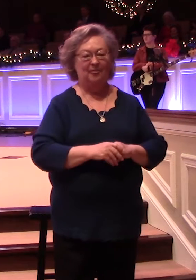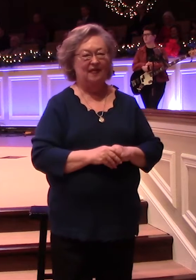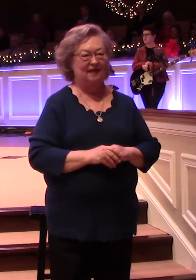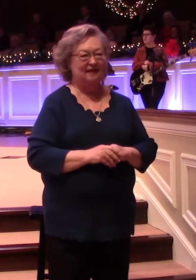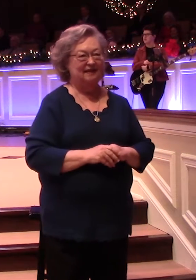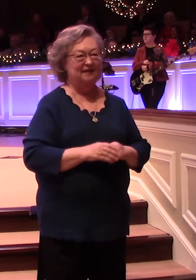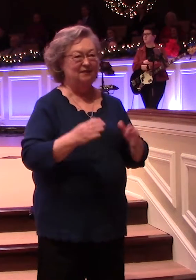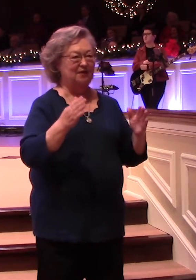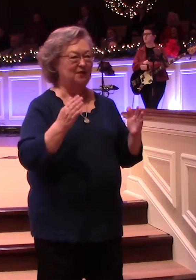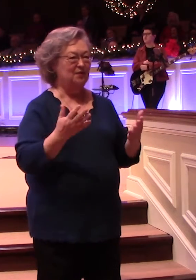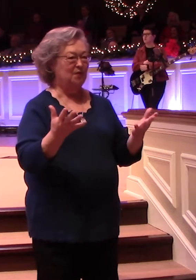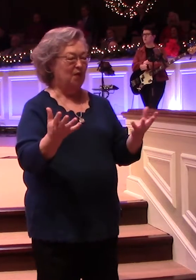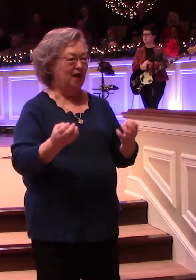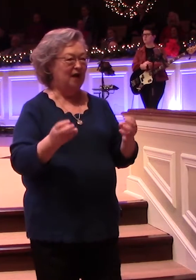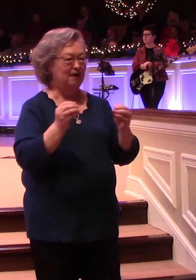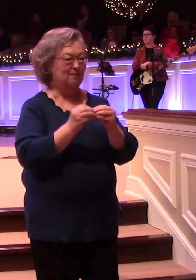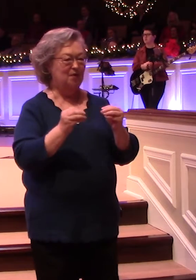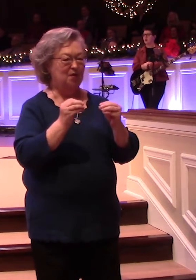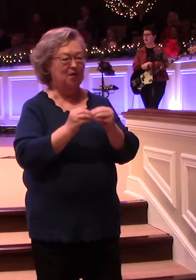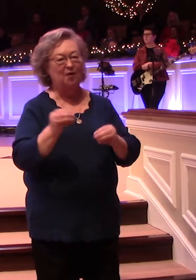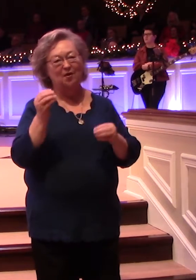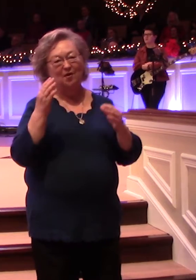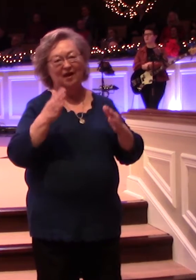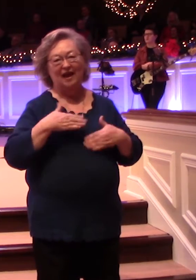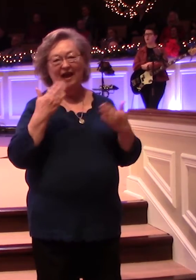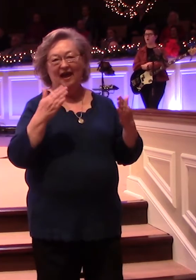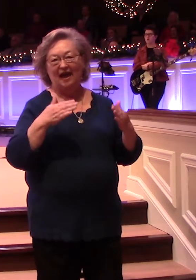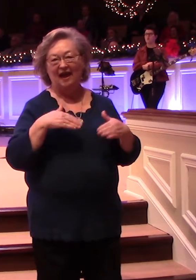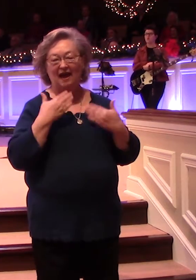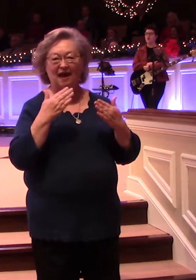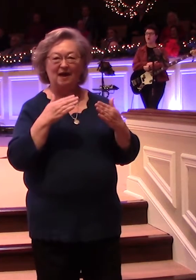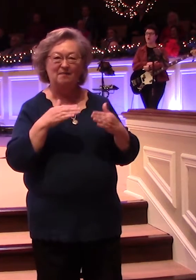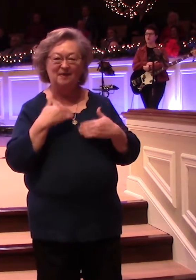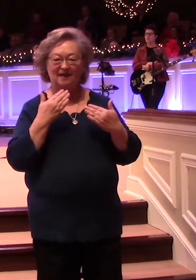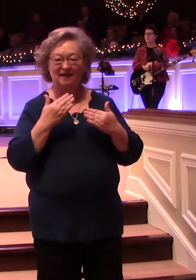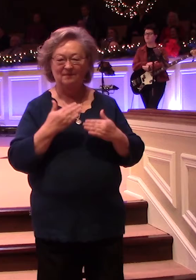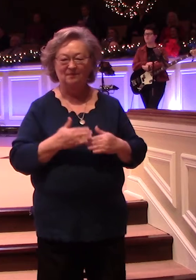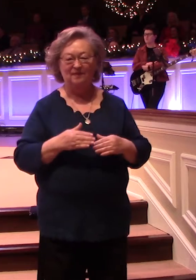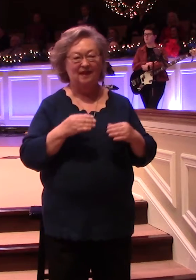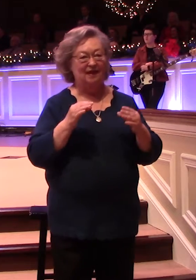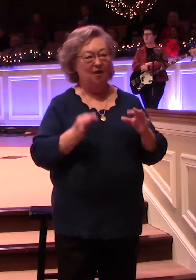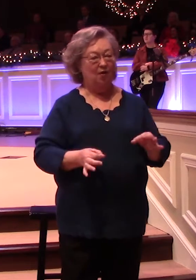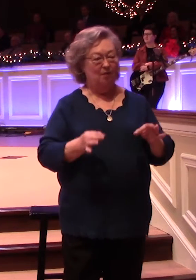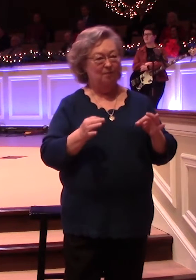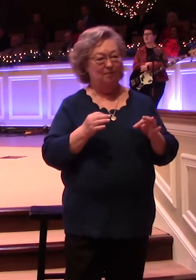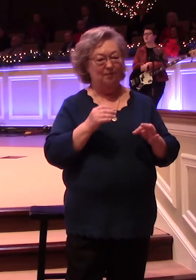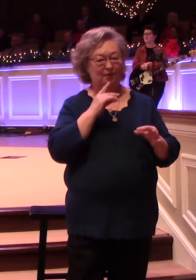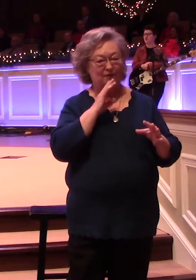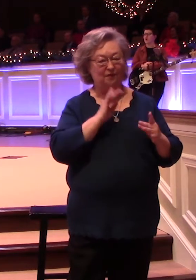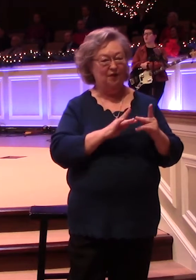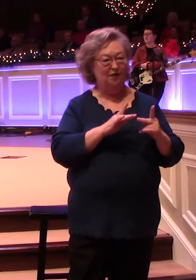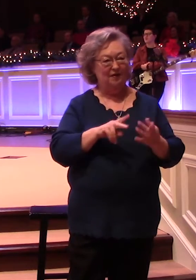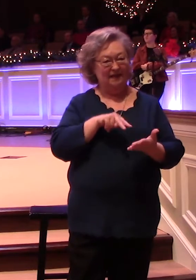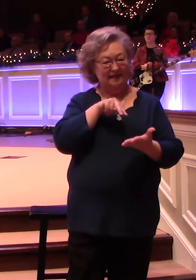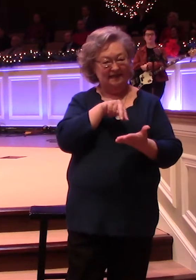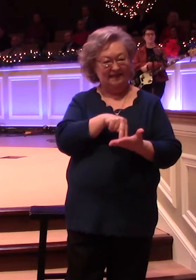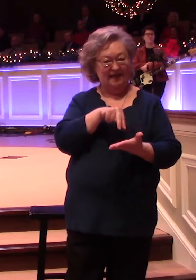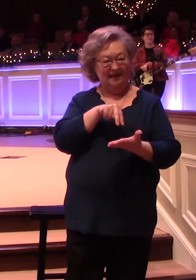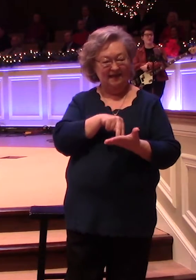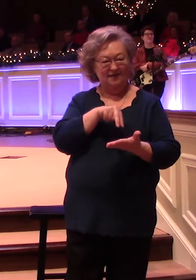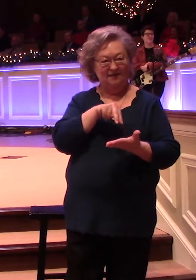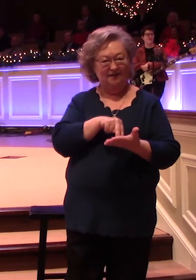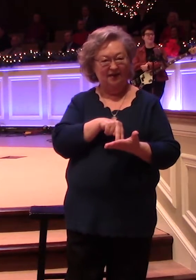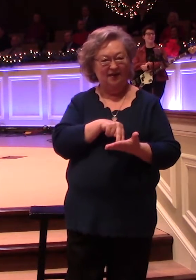If you want more happy than your heart will hold, if you want to stand taller if the truth were